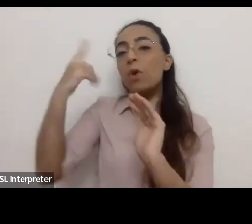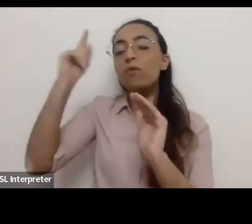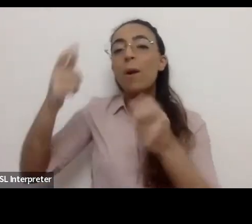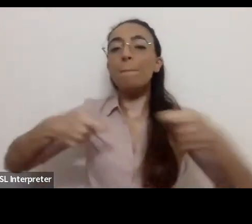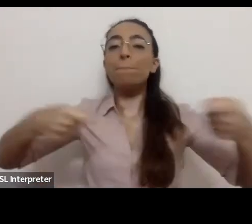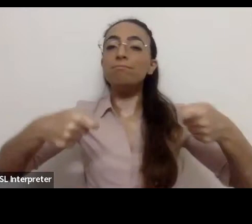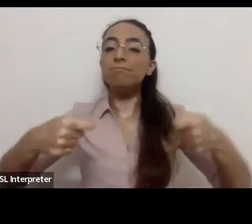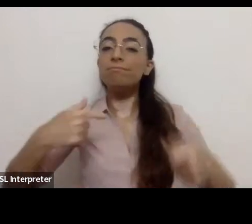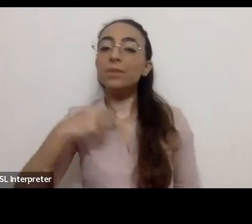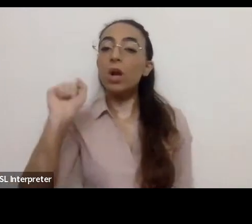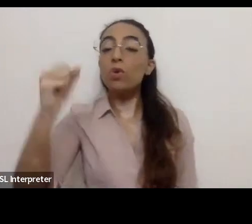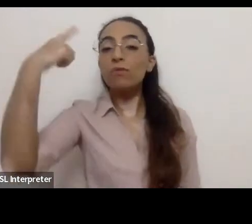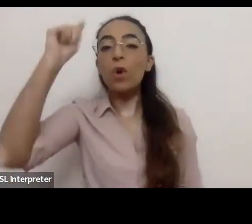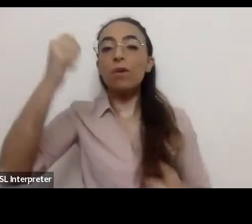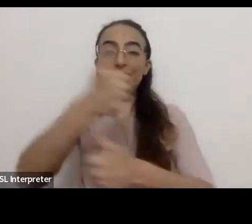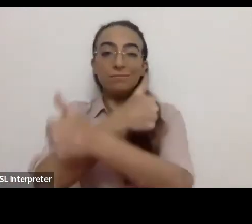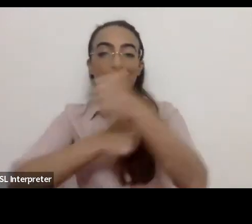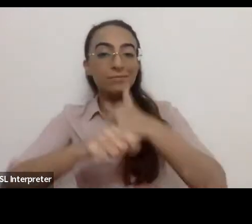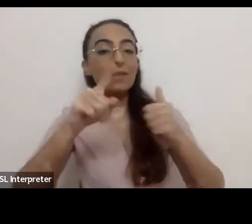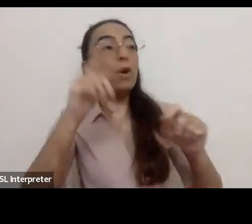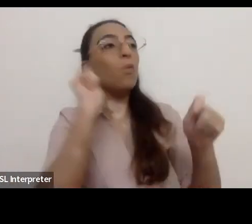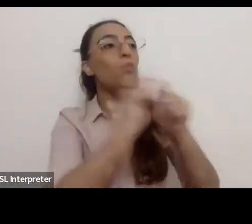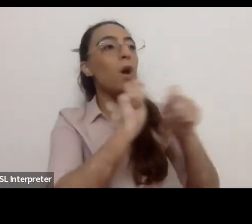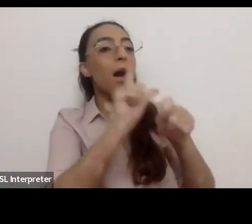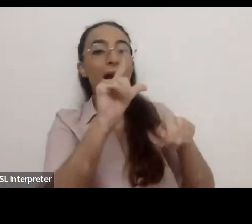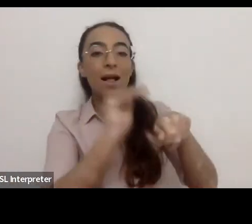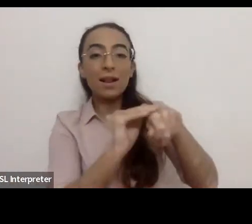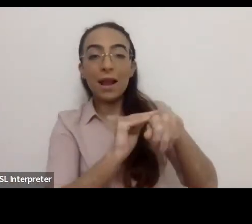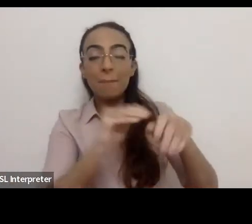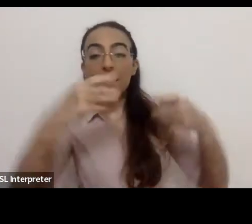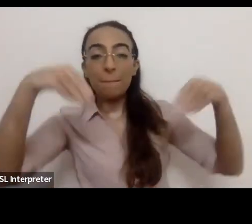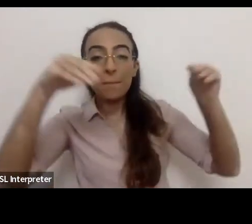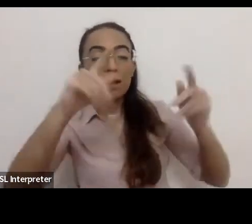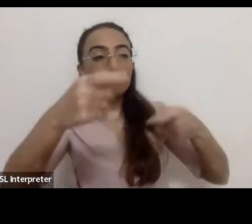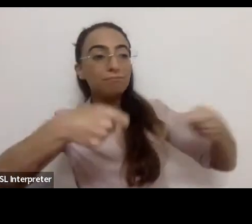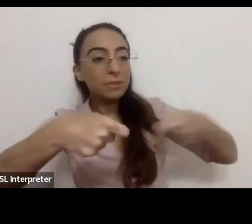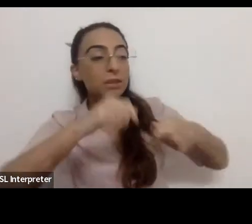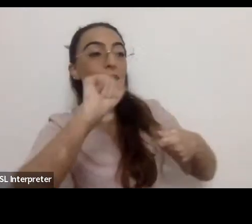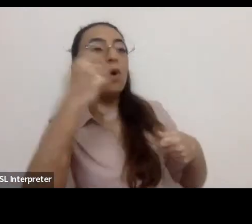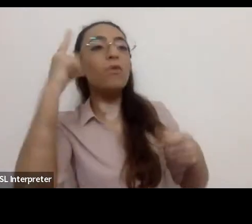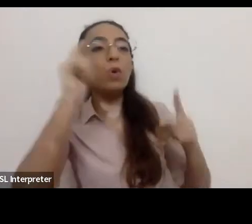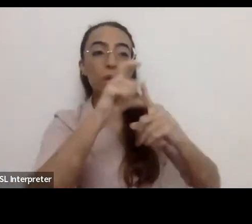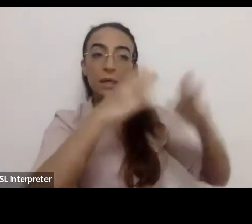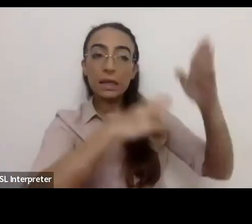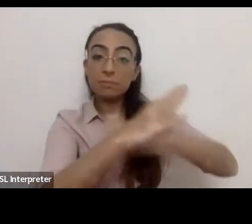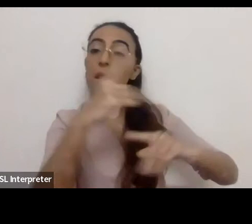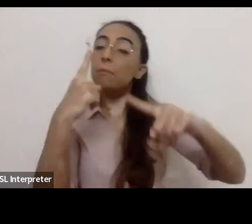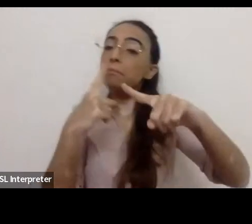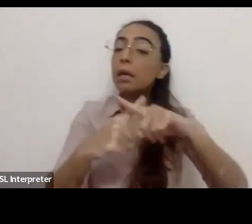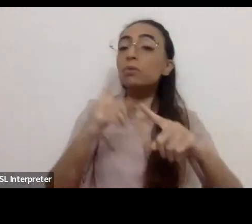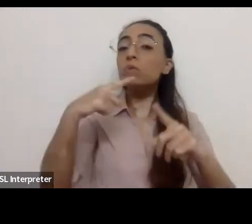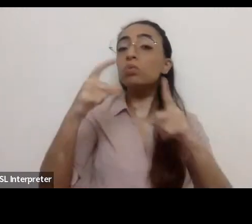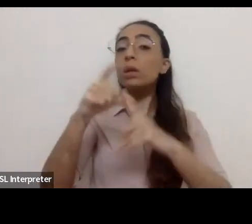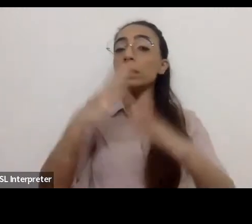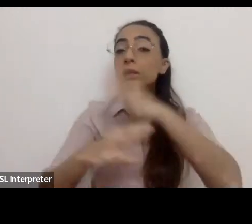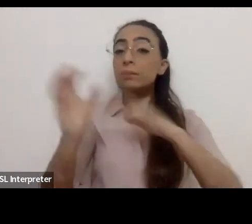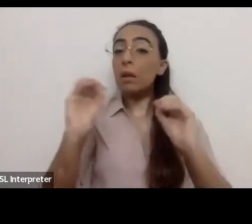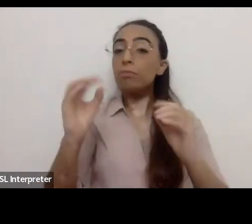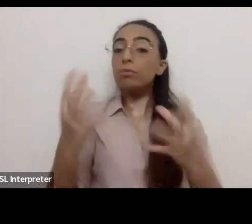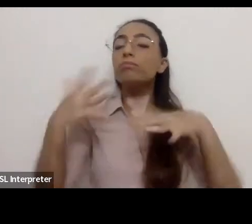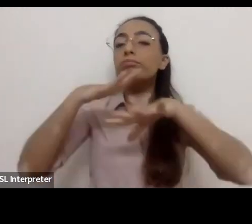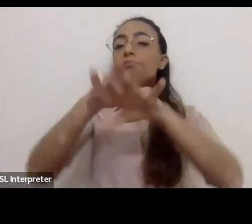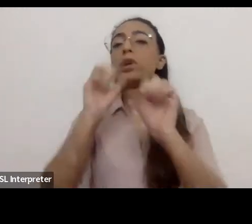large, compete in the open labor market with their non-disabled peers. Consequently, many persons